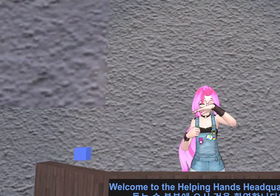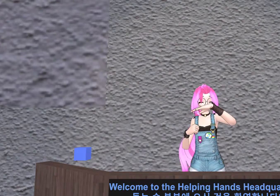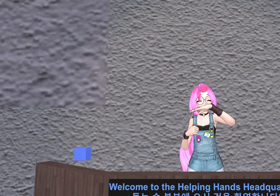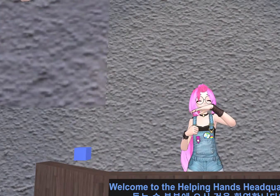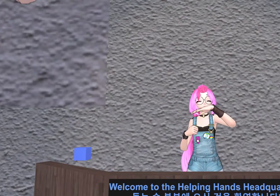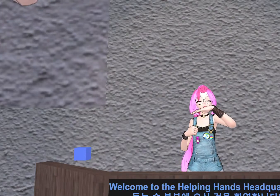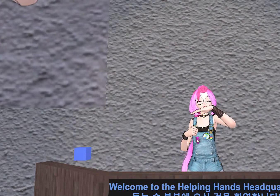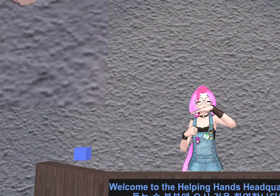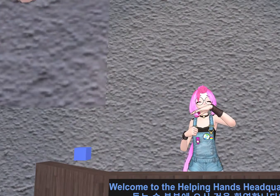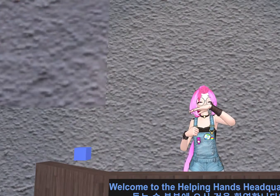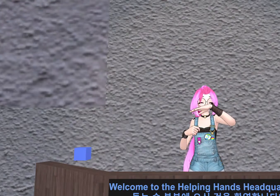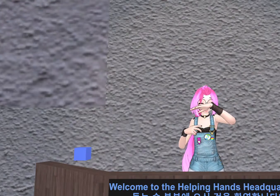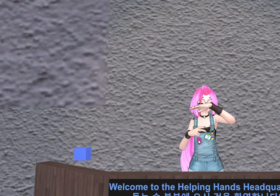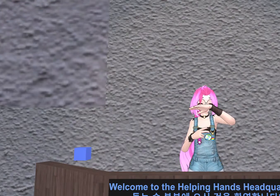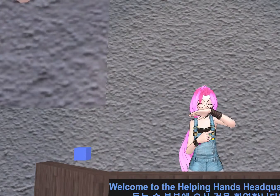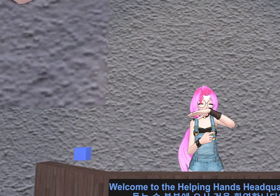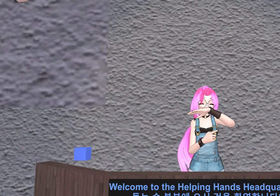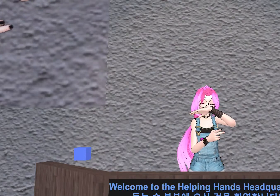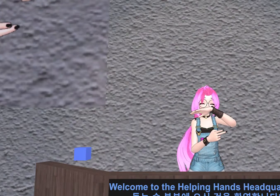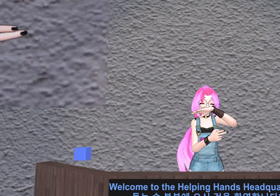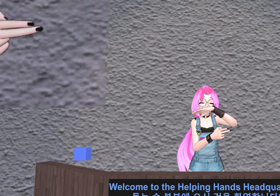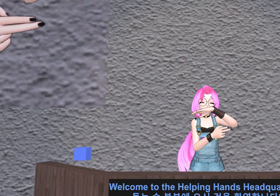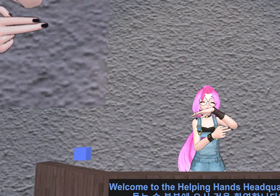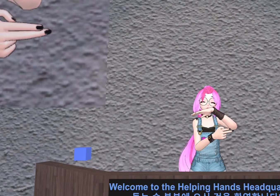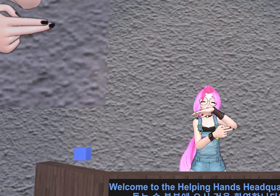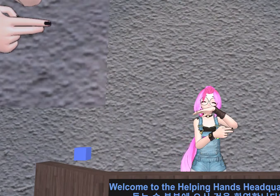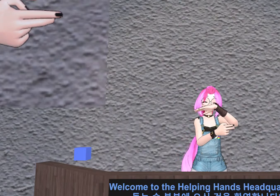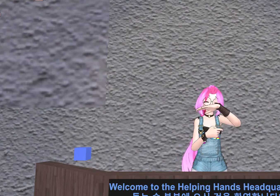of like go through and then steal. It's like you're